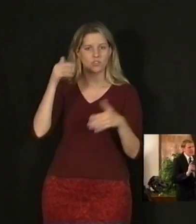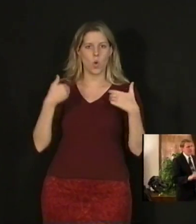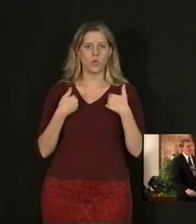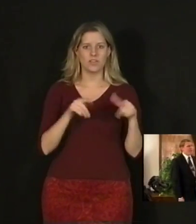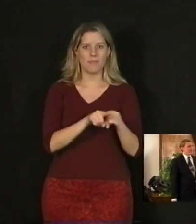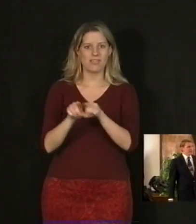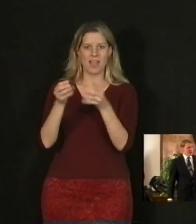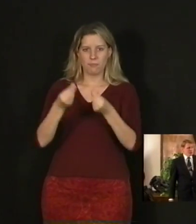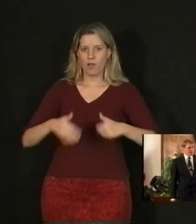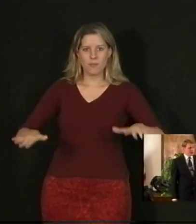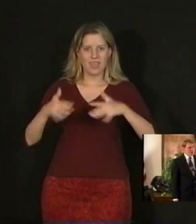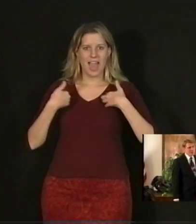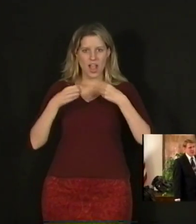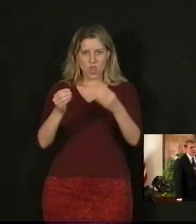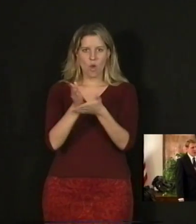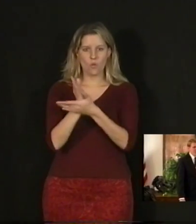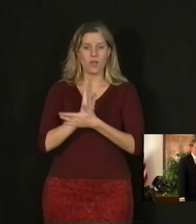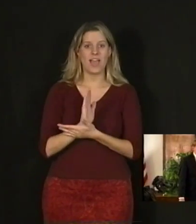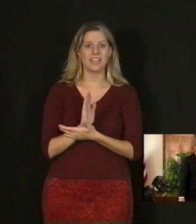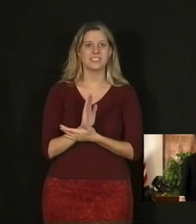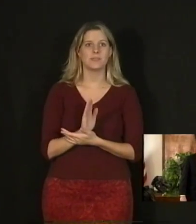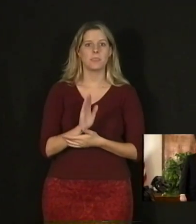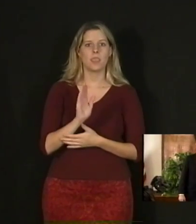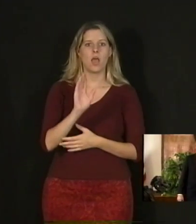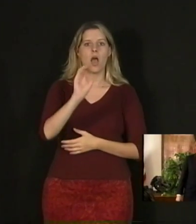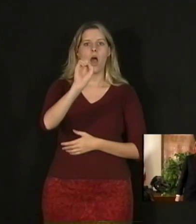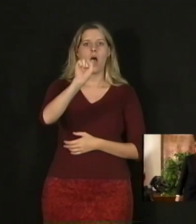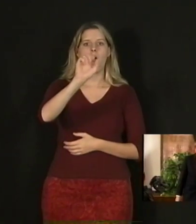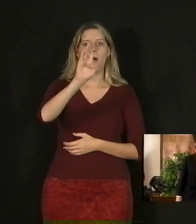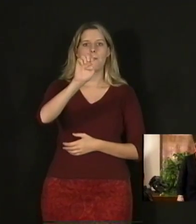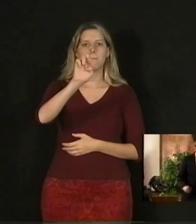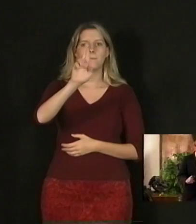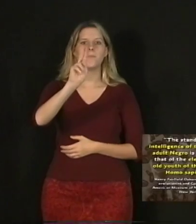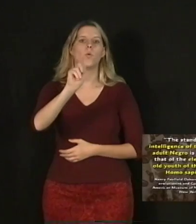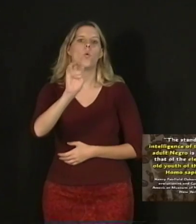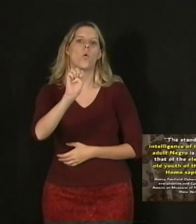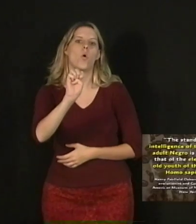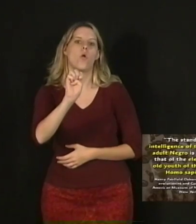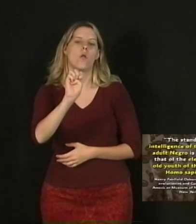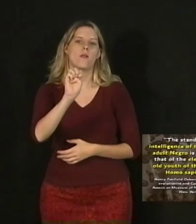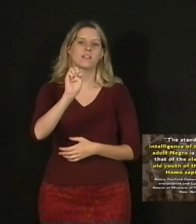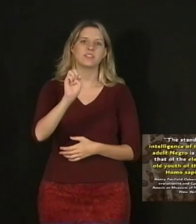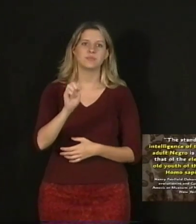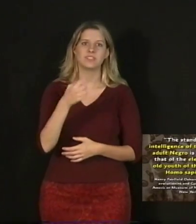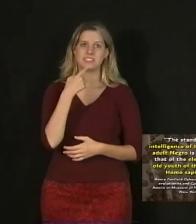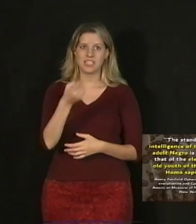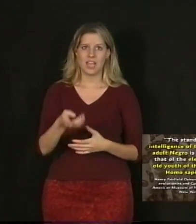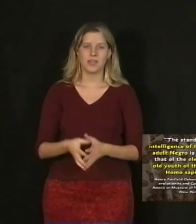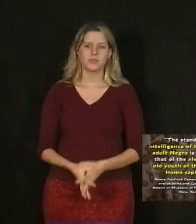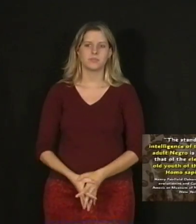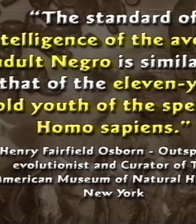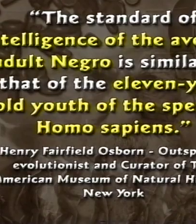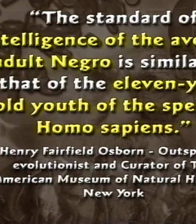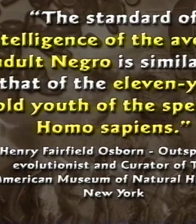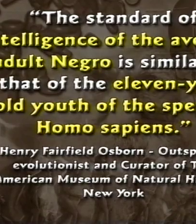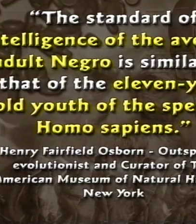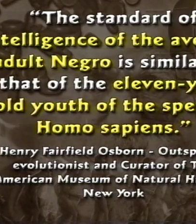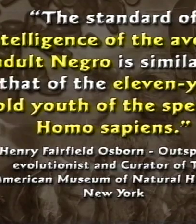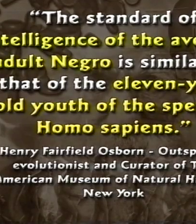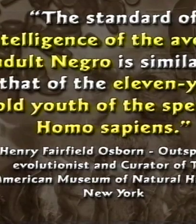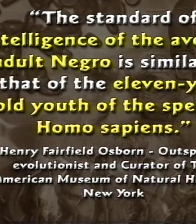Now, Henry Fairfield Osborn, who was the curator at the American Museum of Natural History, said, "The standard of intelligence of the average adult